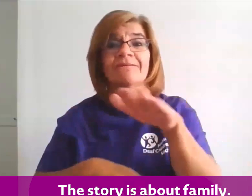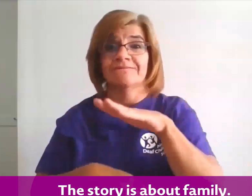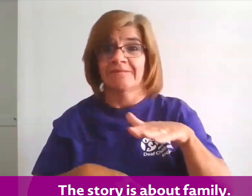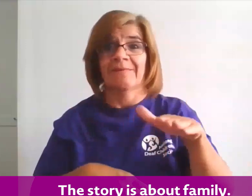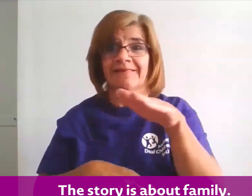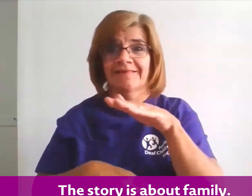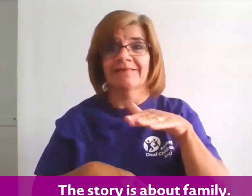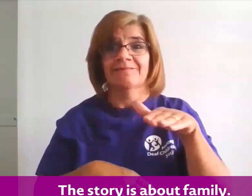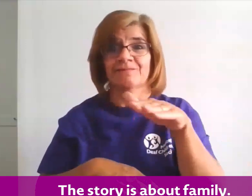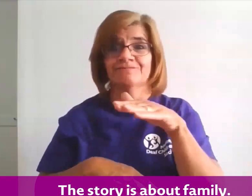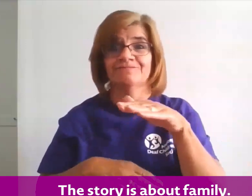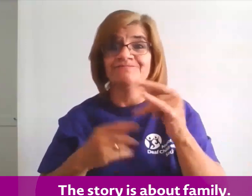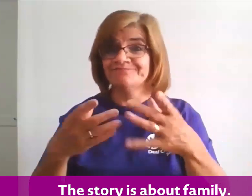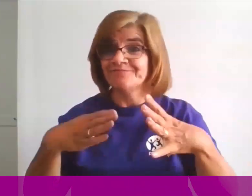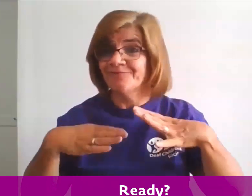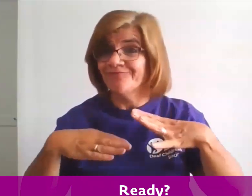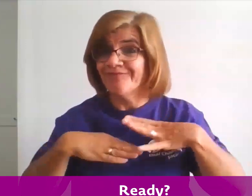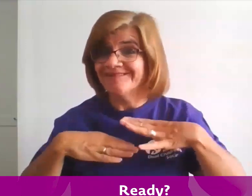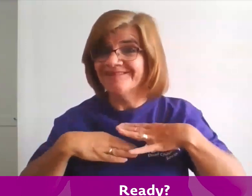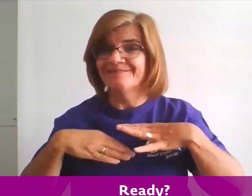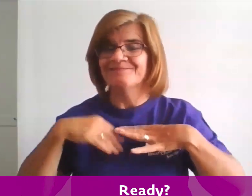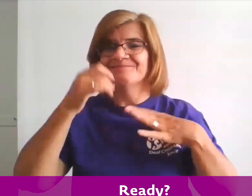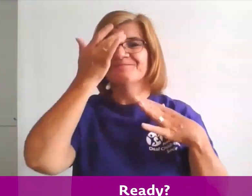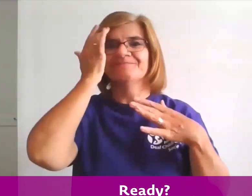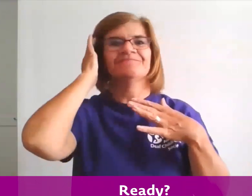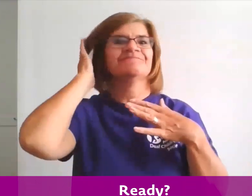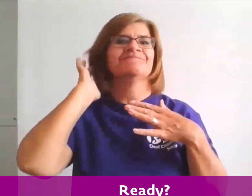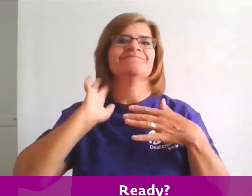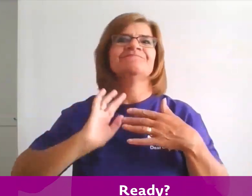The story is about family. Ready?